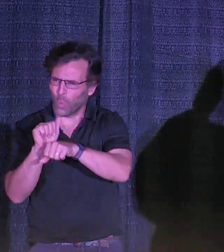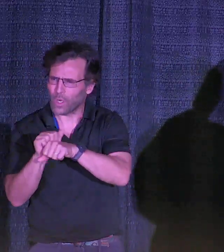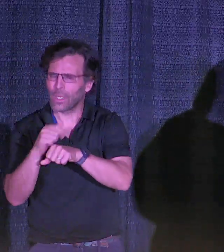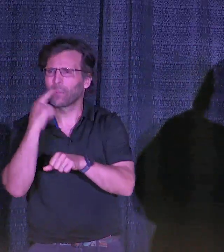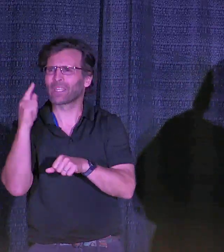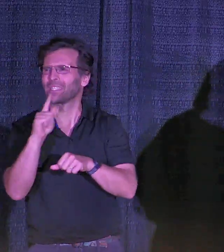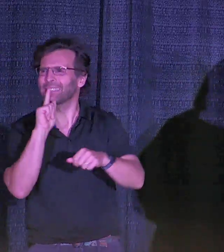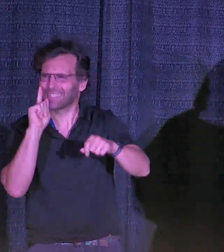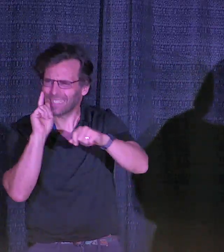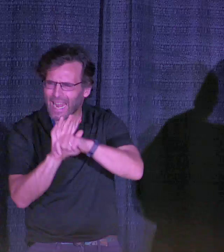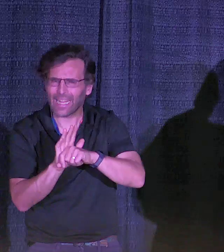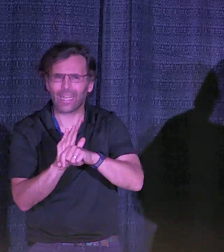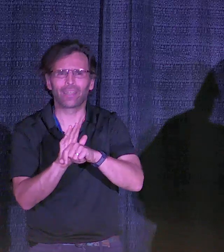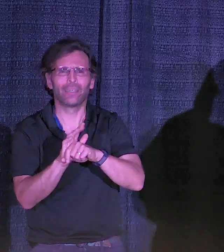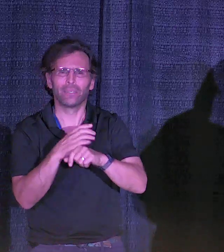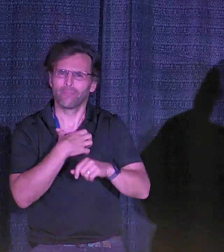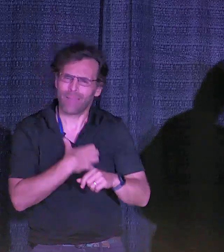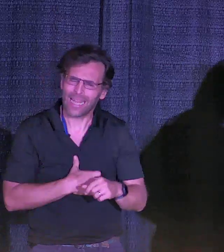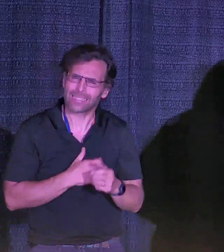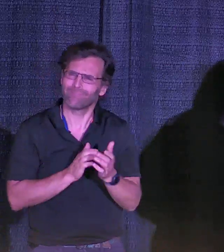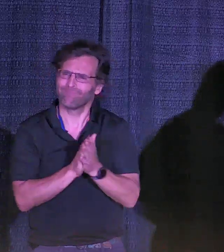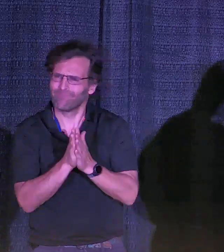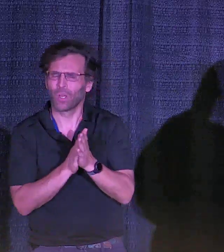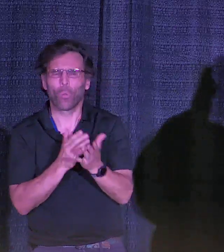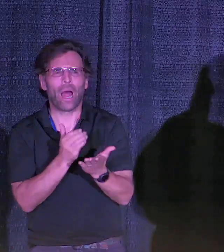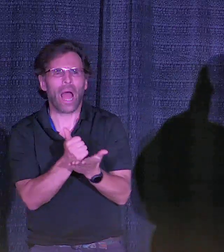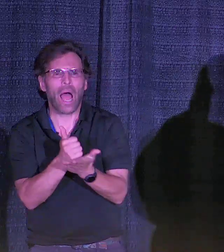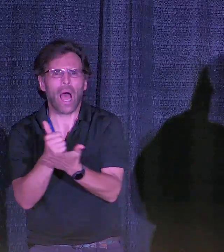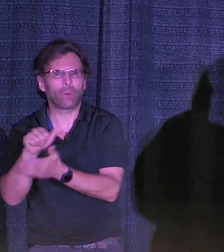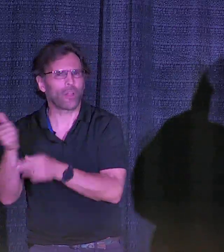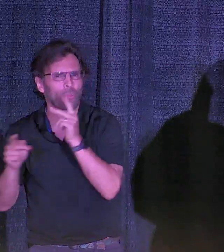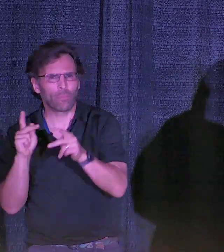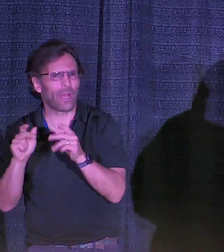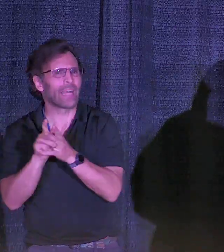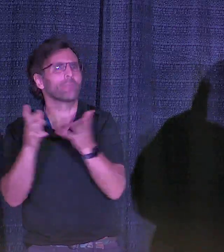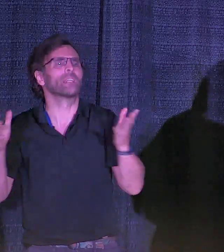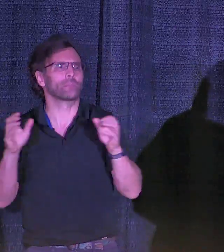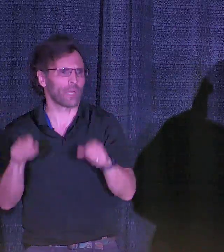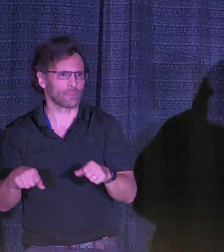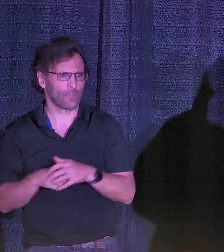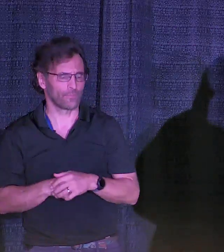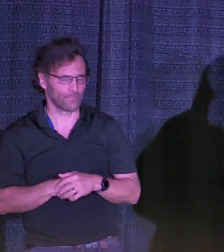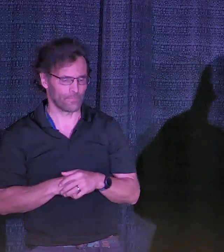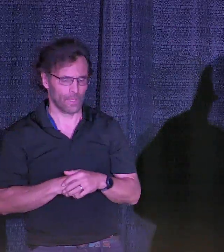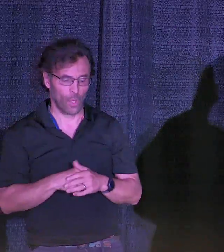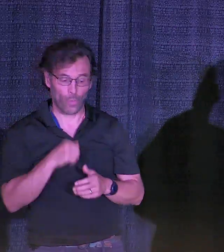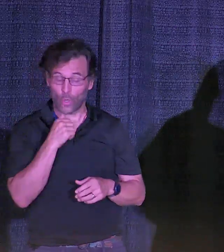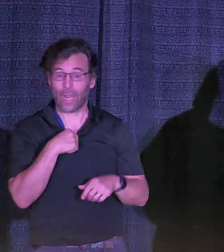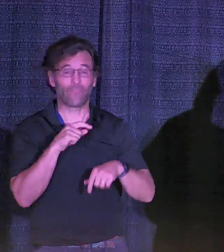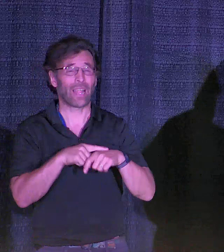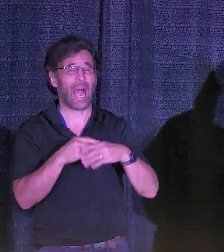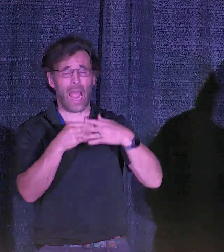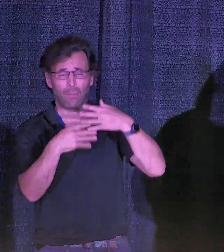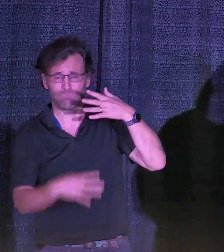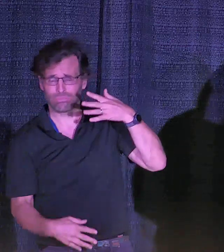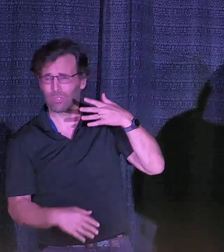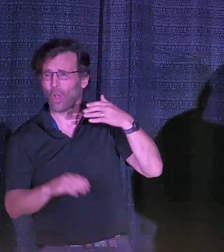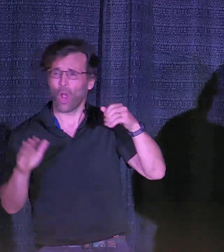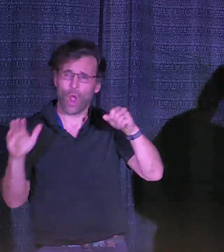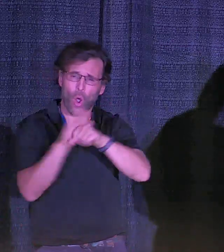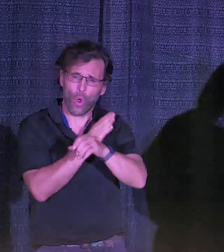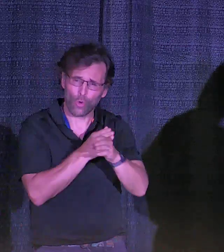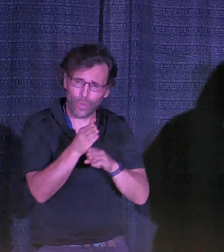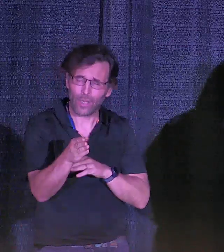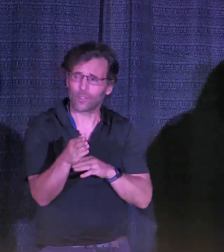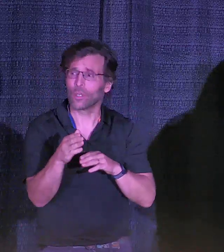she is dedicated, passionate, and enjoys helping others as much as possible. We don't really have time to go through her entire career,